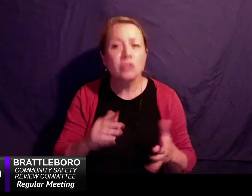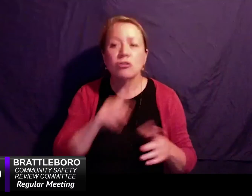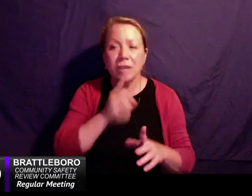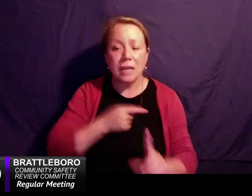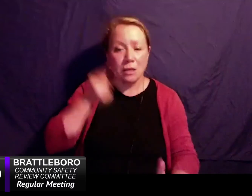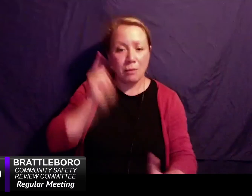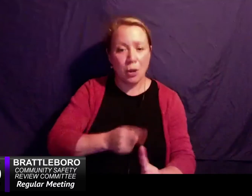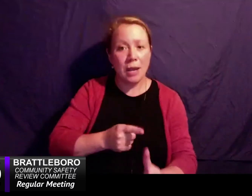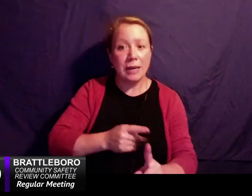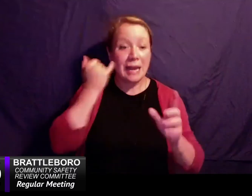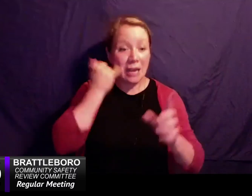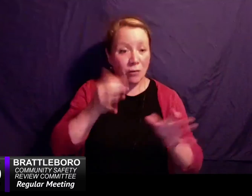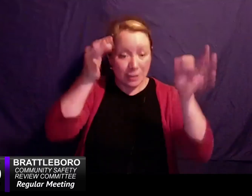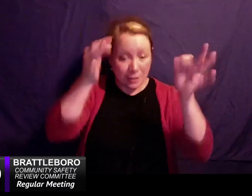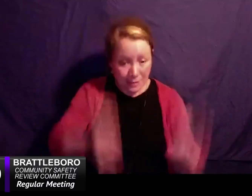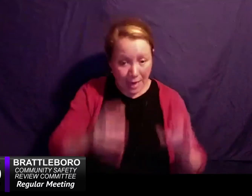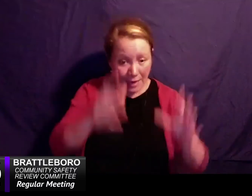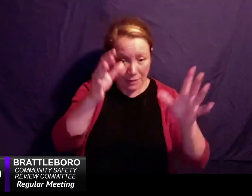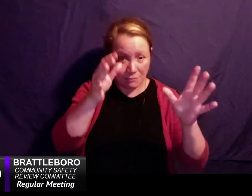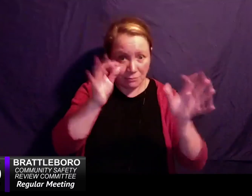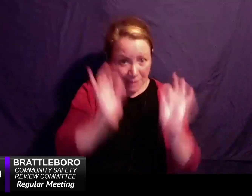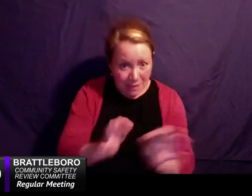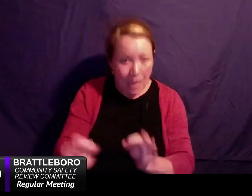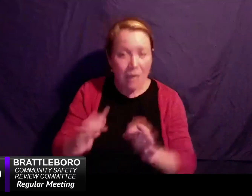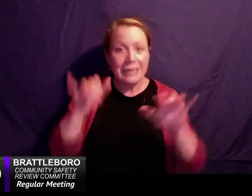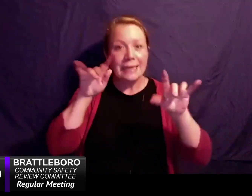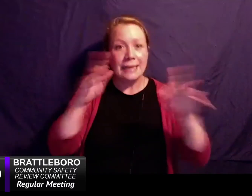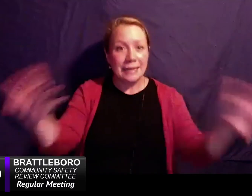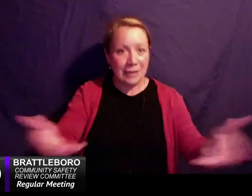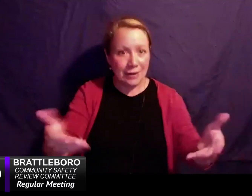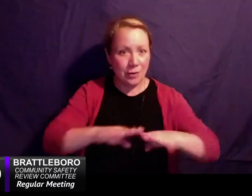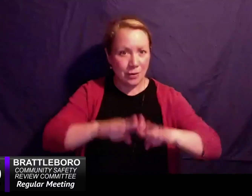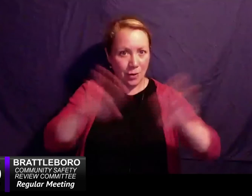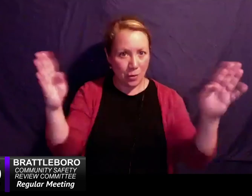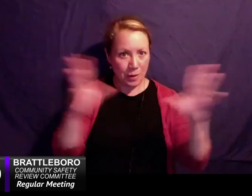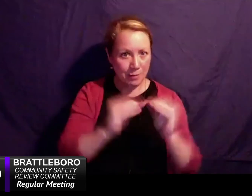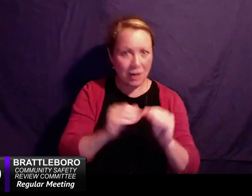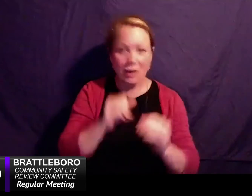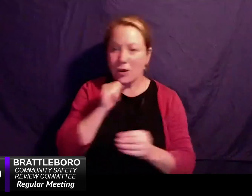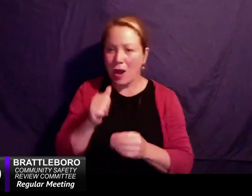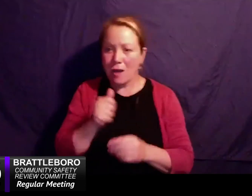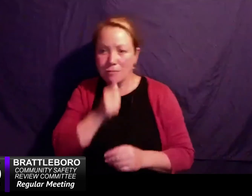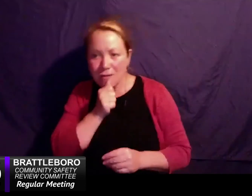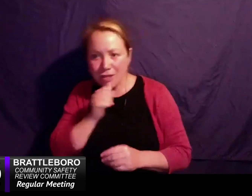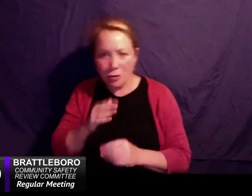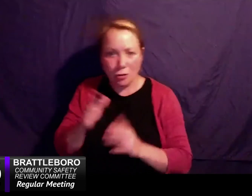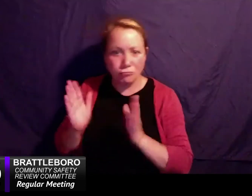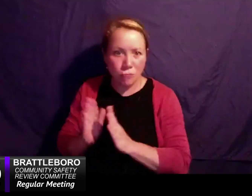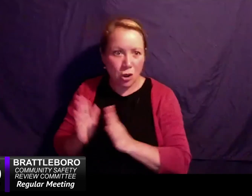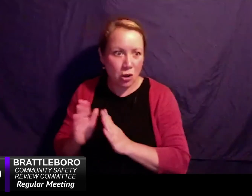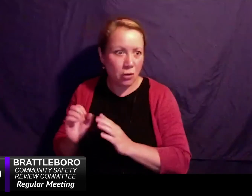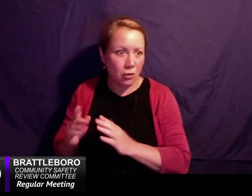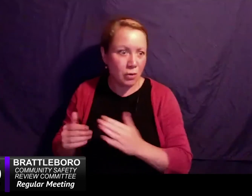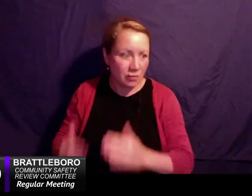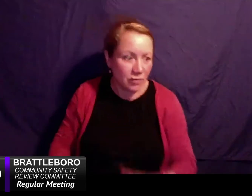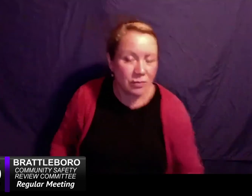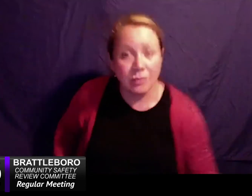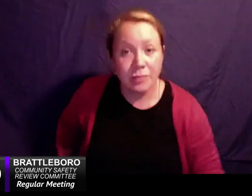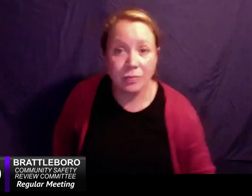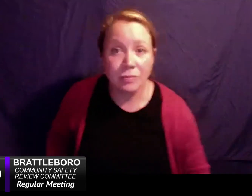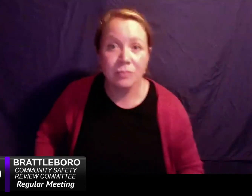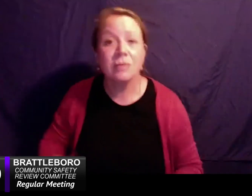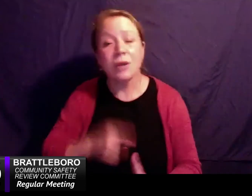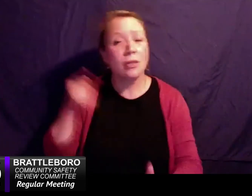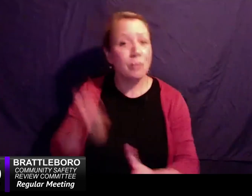decision-making actions in this space. We're not going to be keeping those in those smaller spaces, I think, just to play it safe and